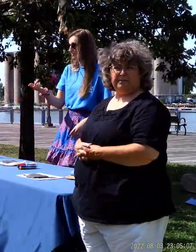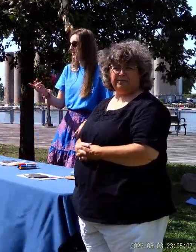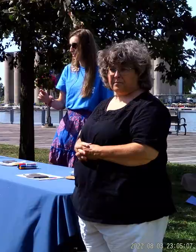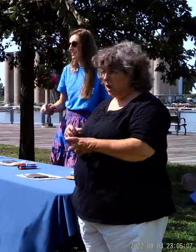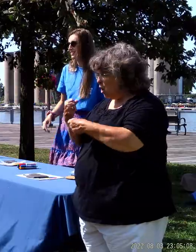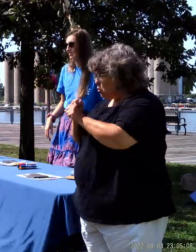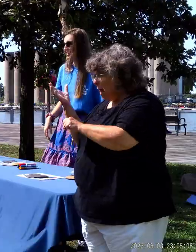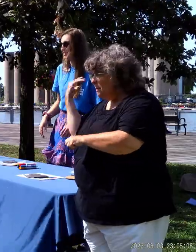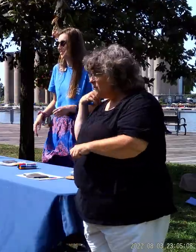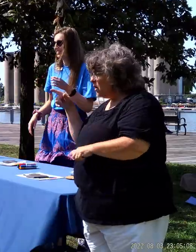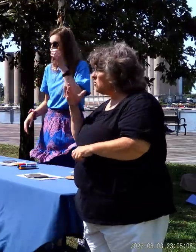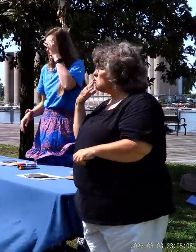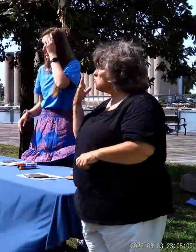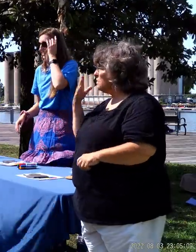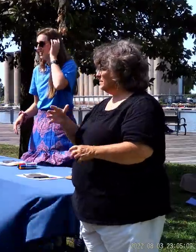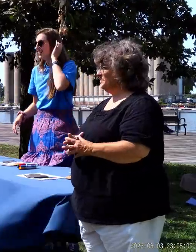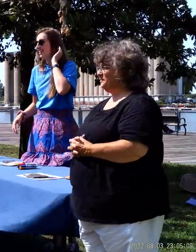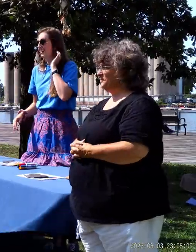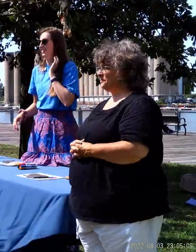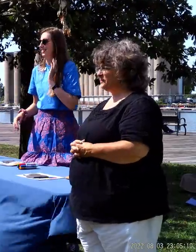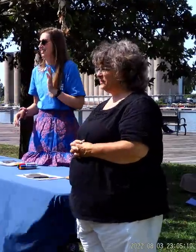You made one before? Very cool.